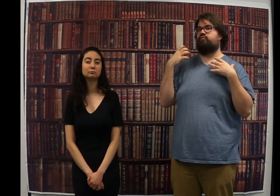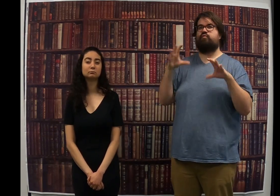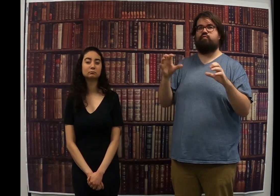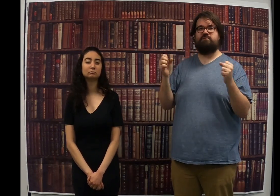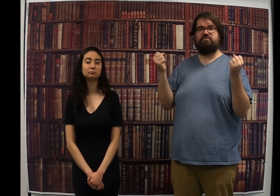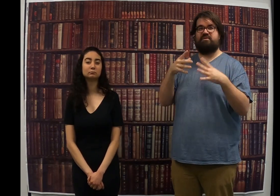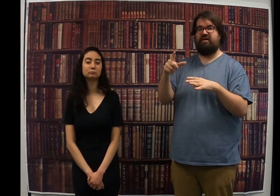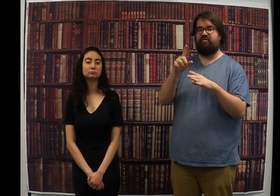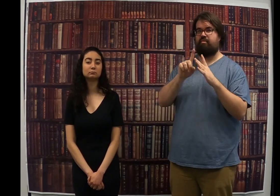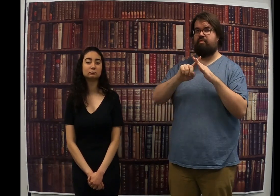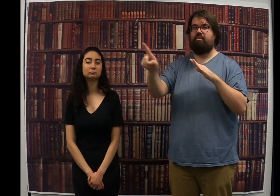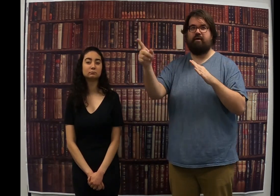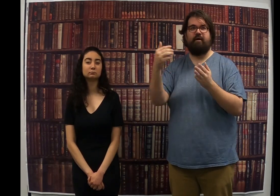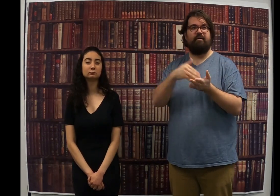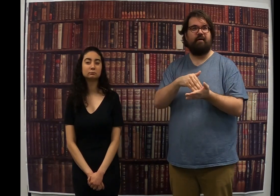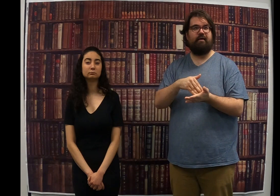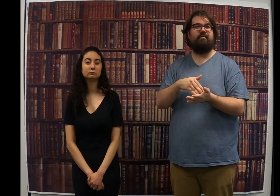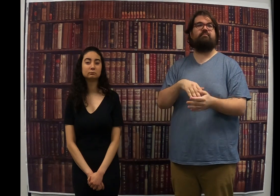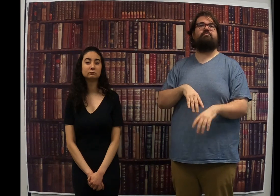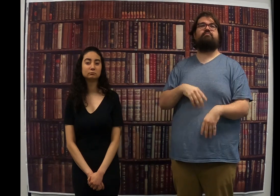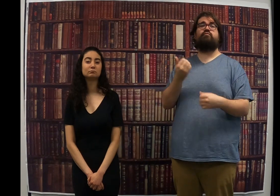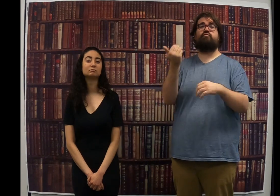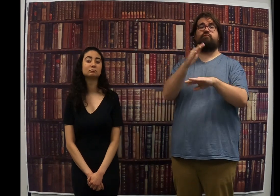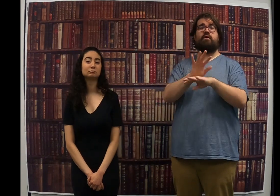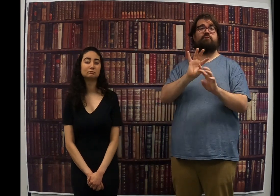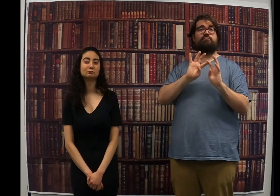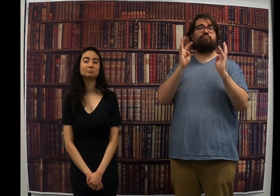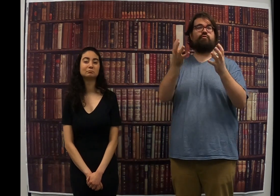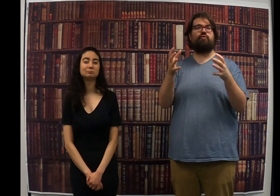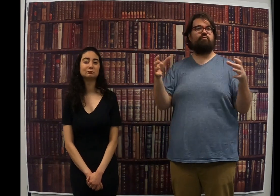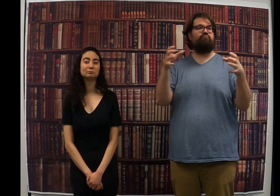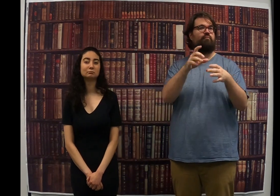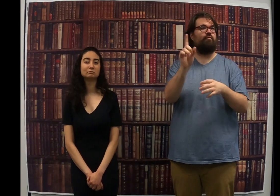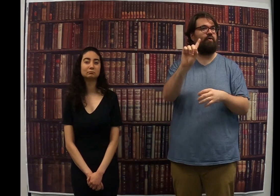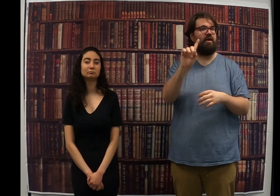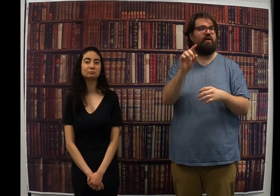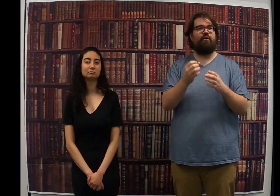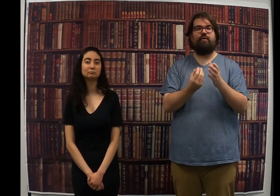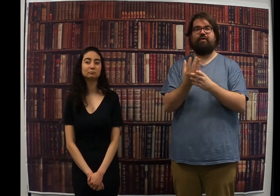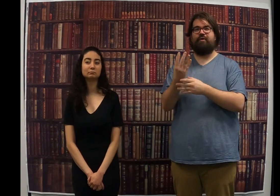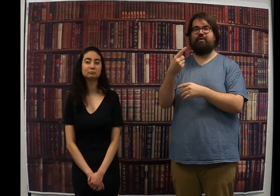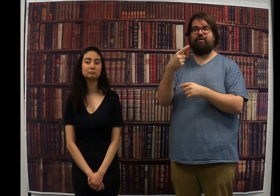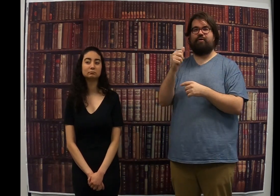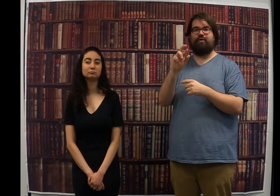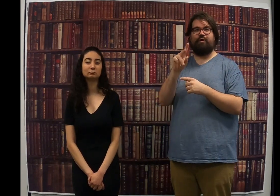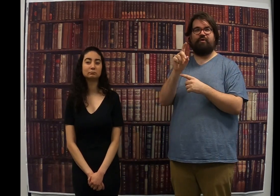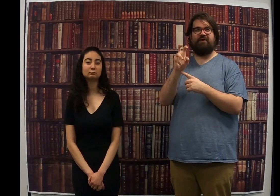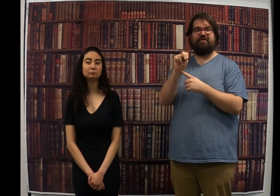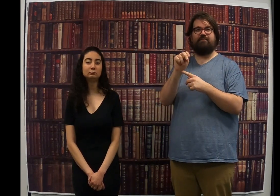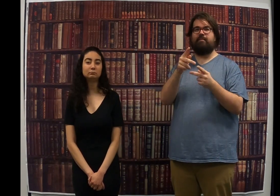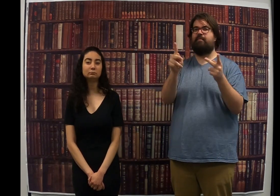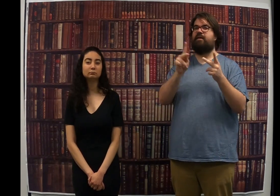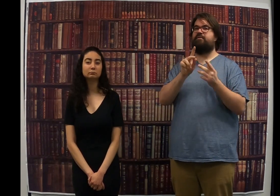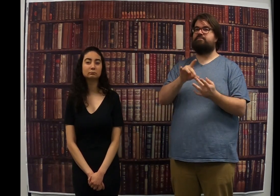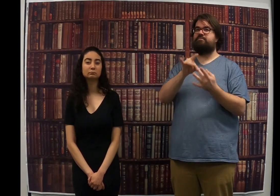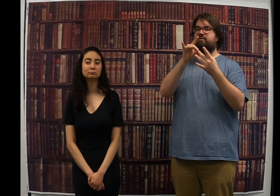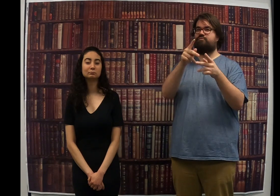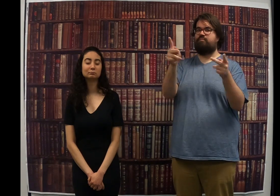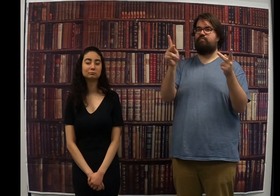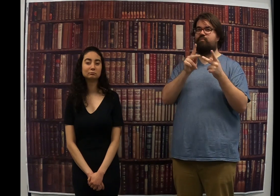so soon. Tonight, the circle has convened in the garden, a place of special importance to Lady Morgana